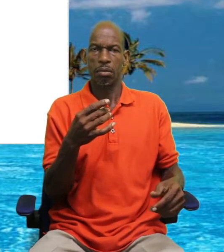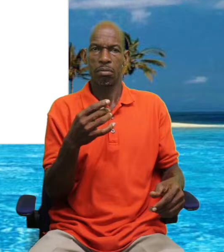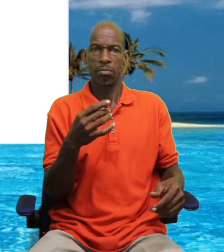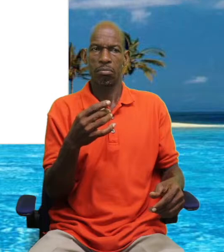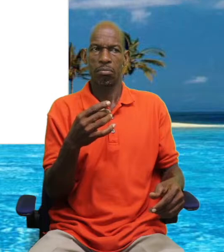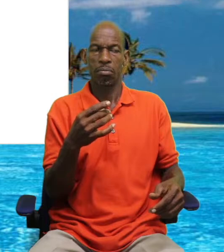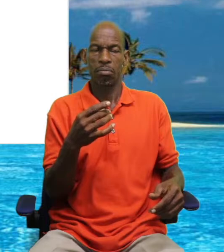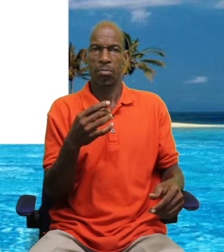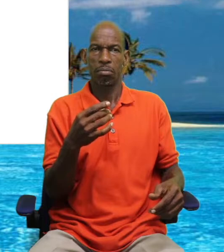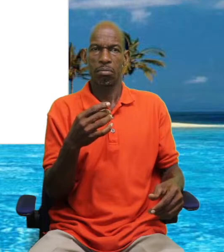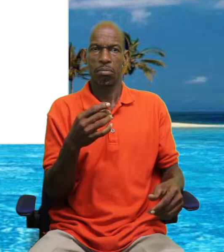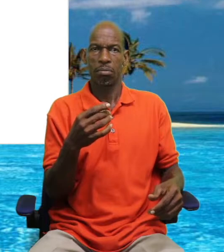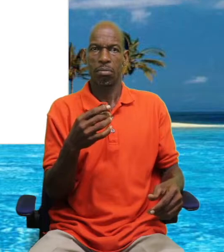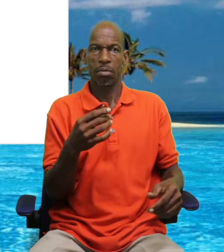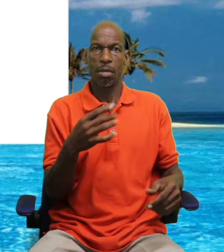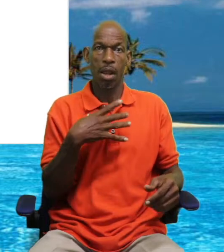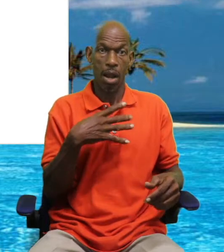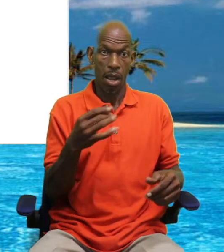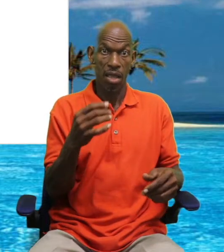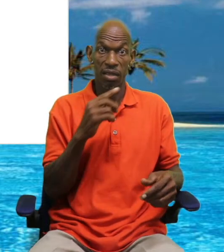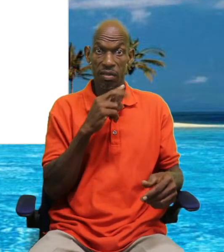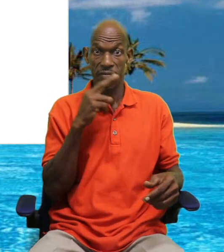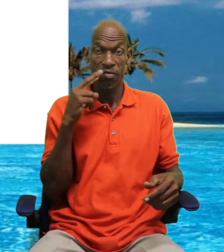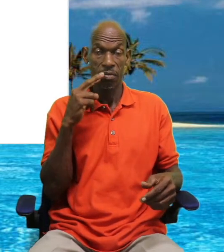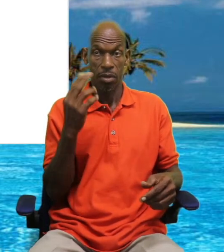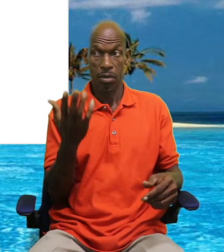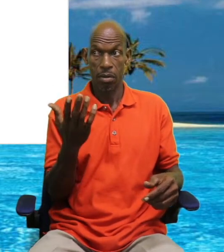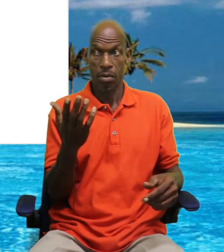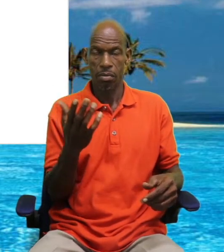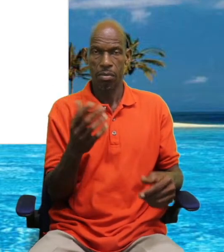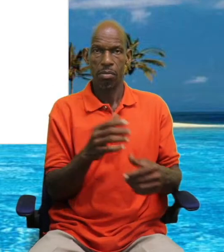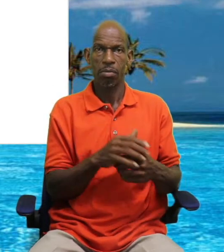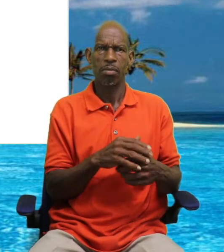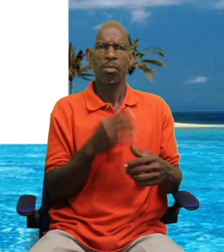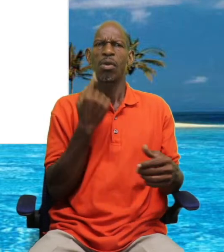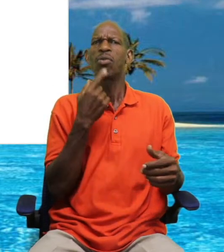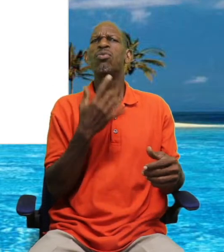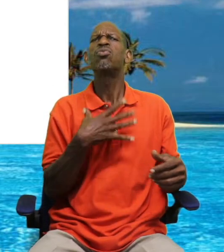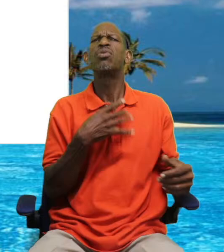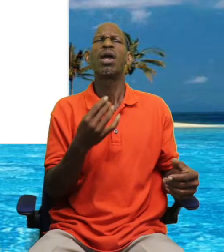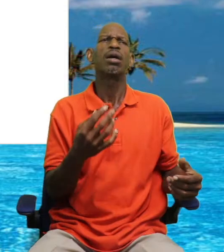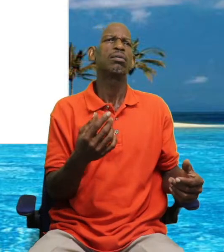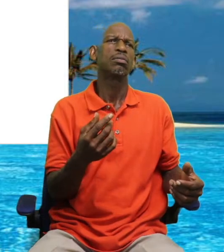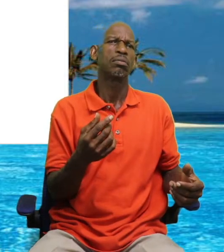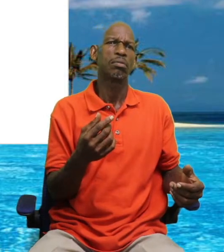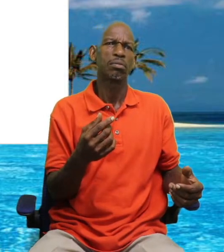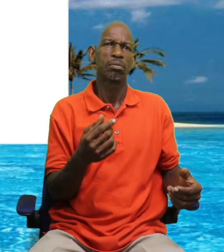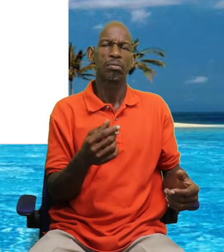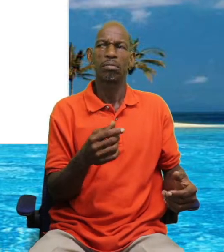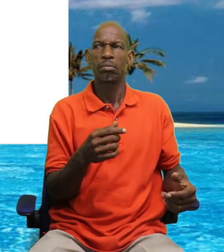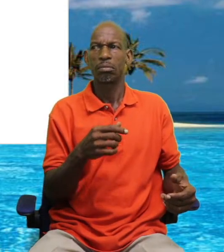So like is the verb. So you ask the same question. Who like or what like?